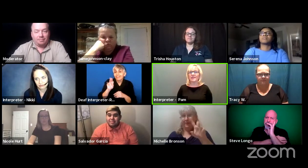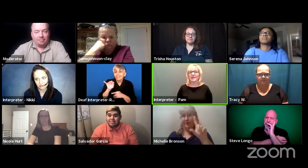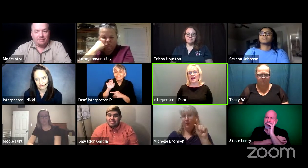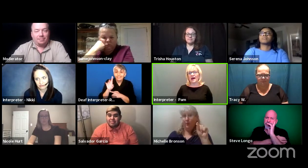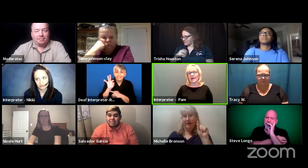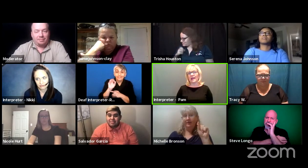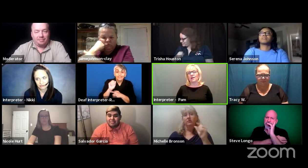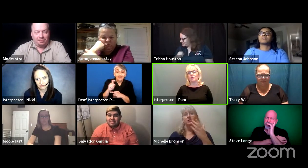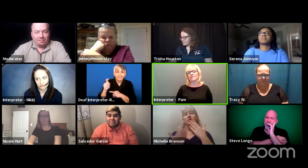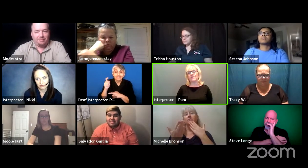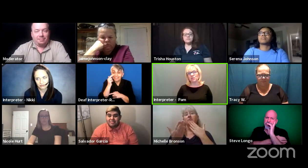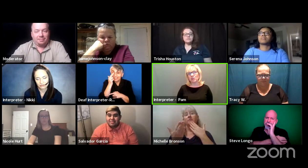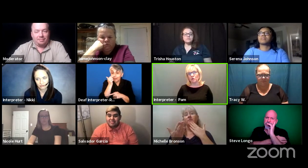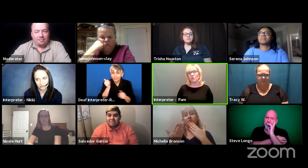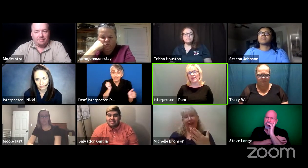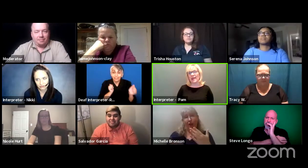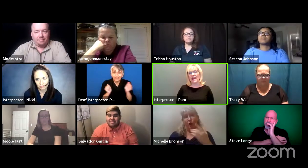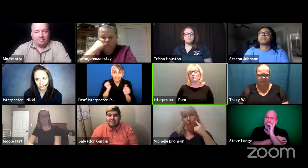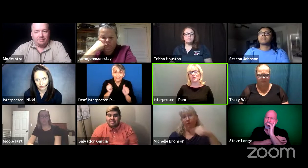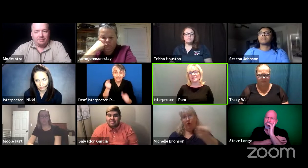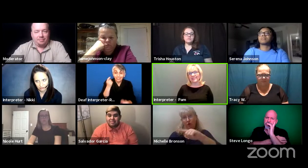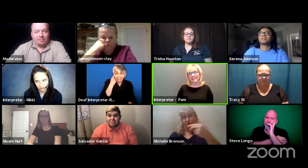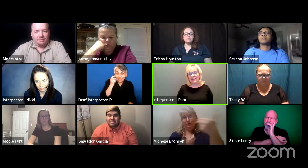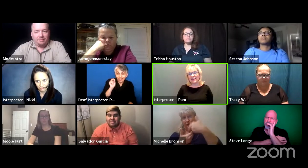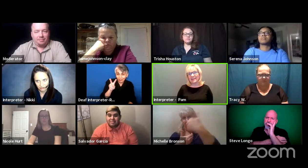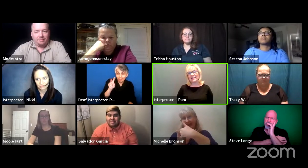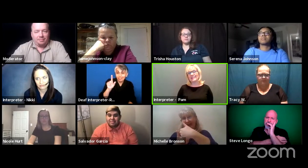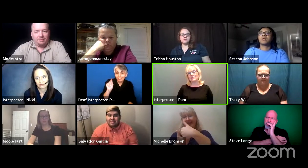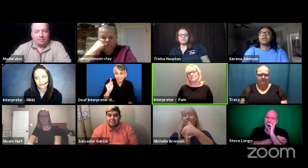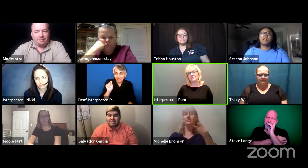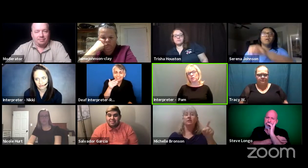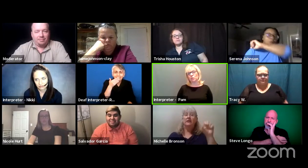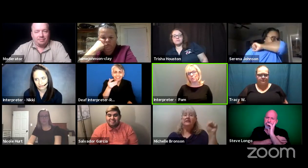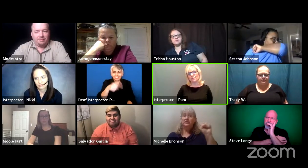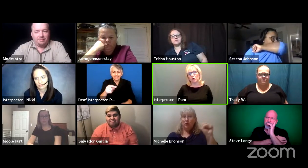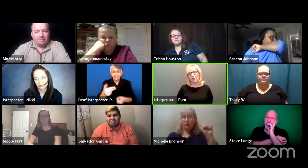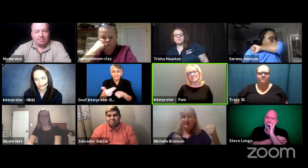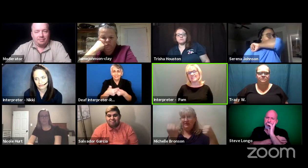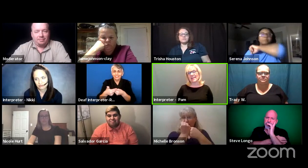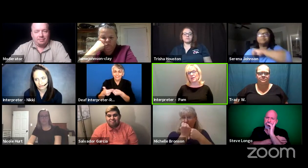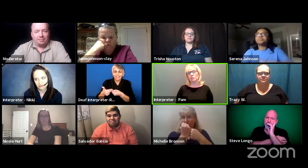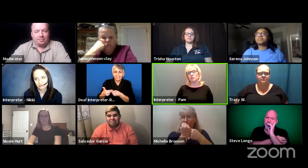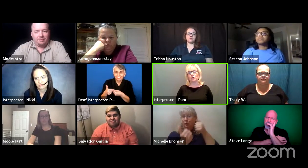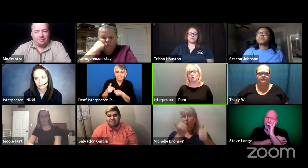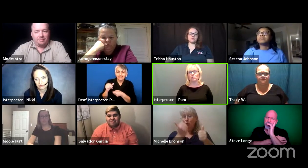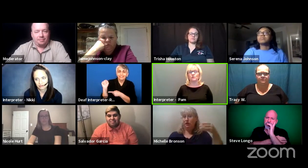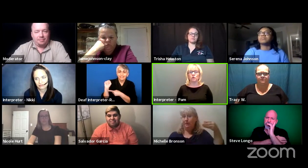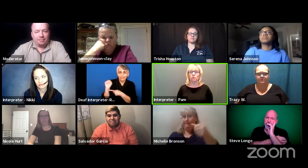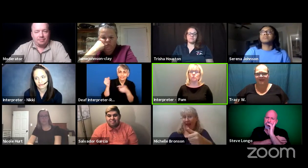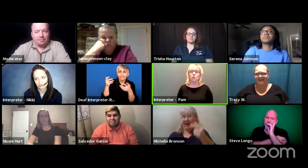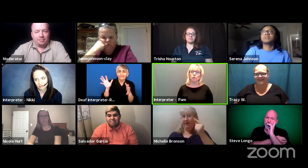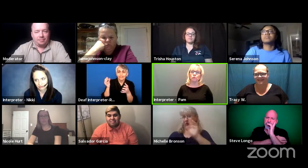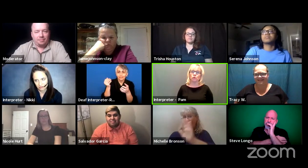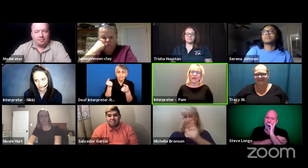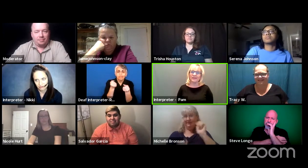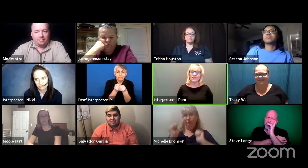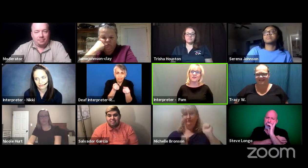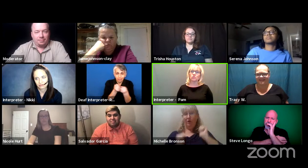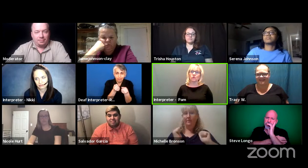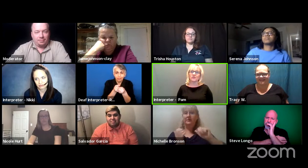The Harold Fox show that we had recently, the virtual performance, thank you to those of you who joined.